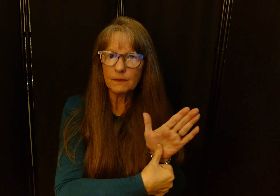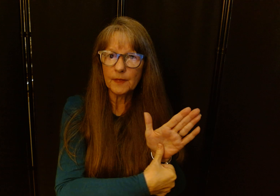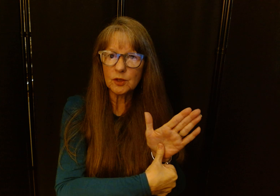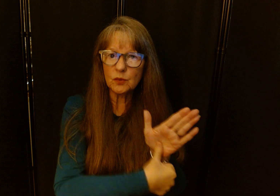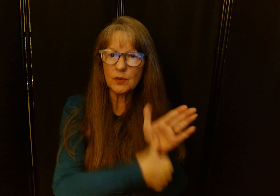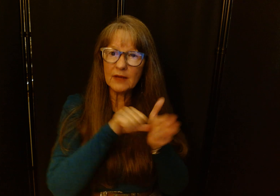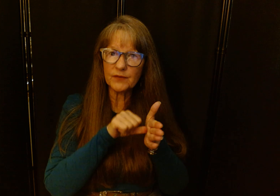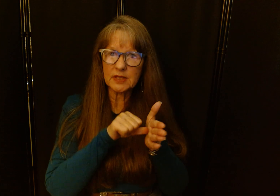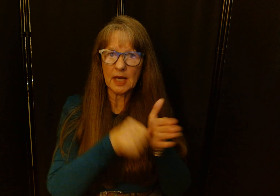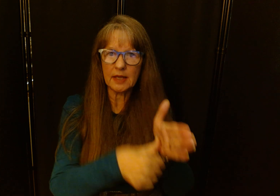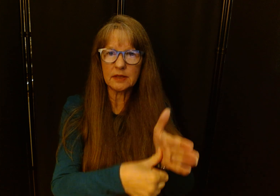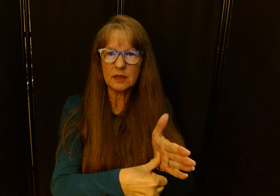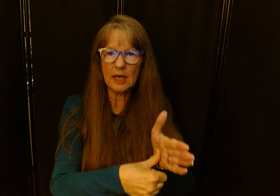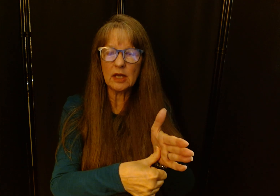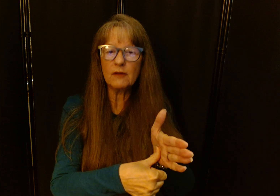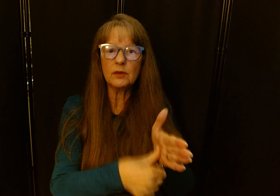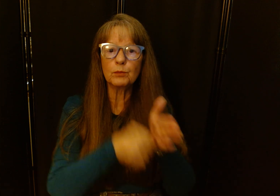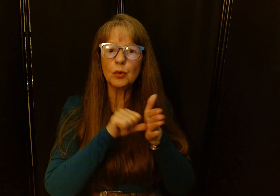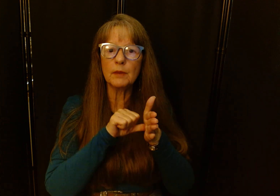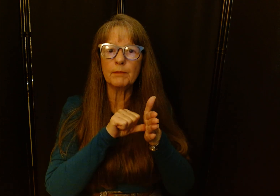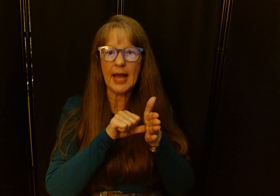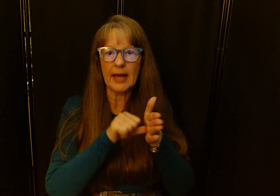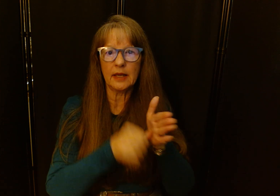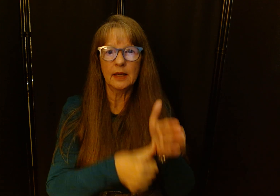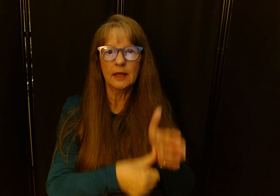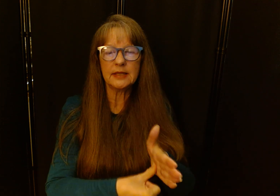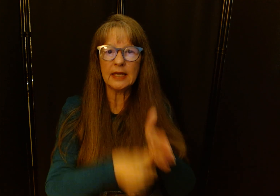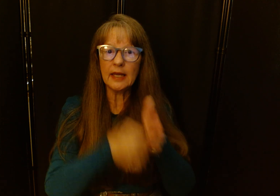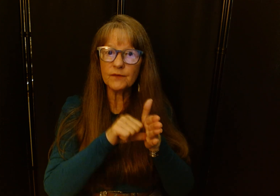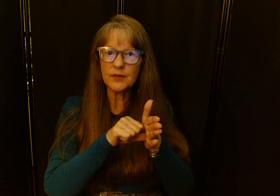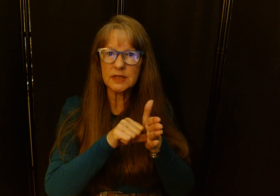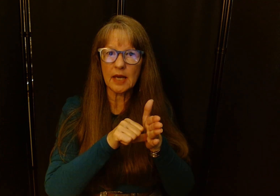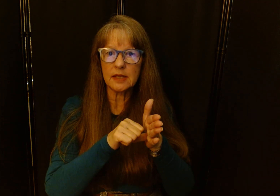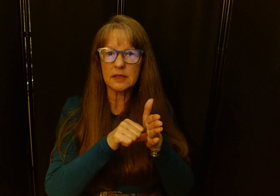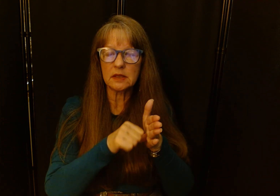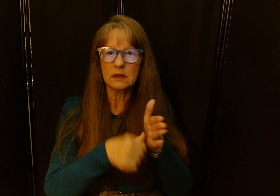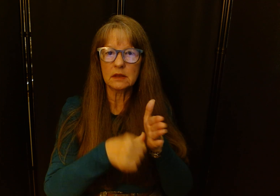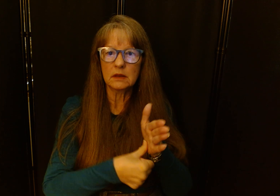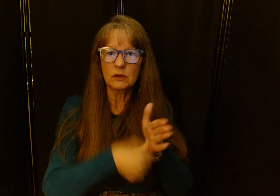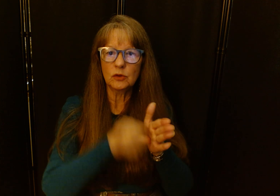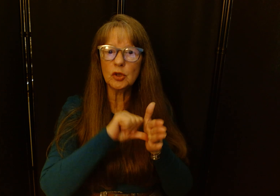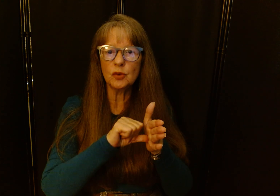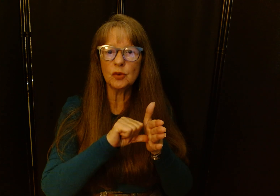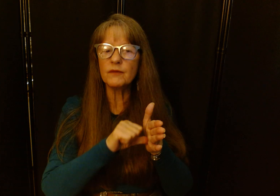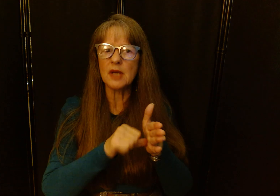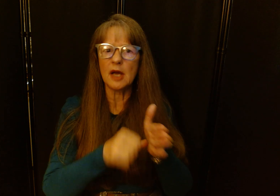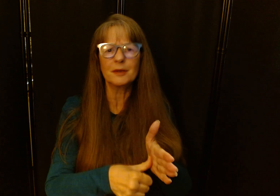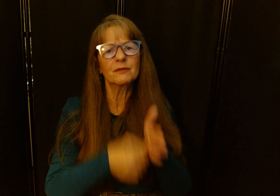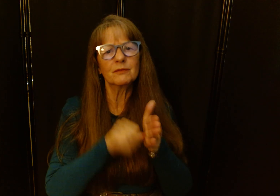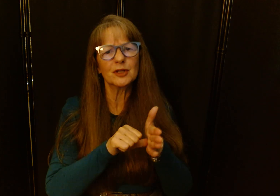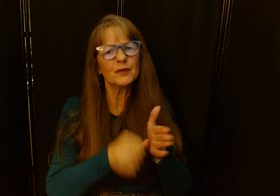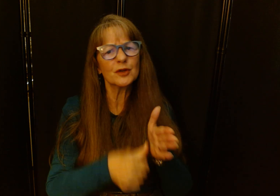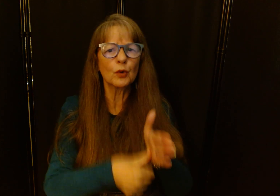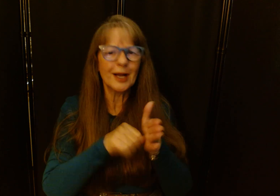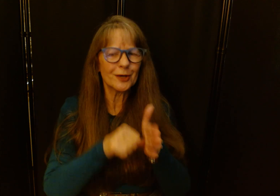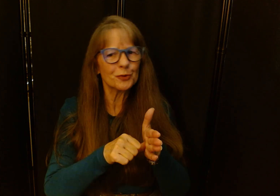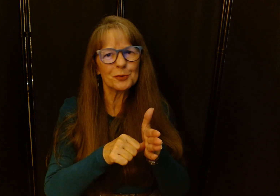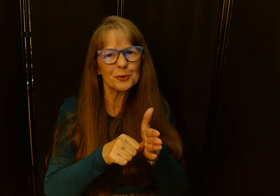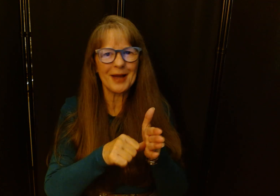to emphasize, and even pull it back to emphasize. You could do emphasize, but it just feels more natural to pull it back,